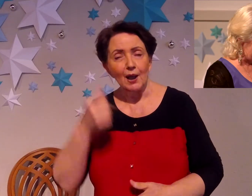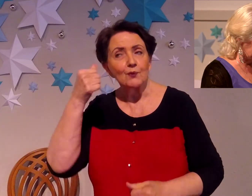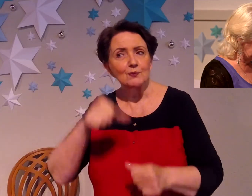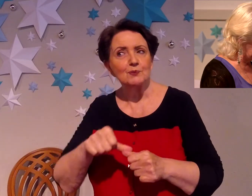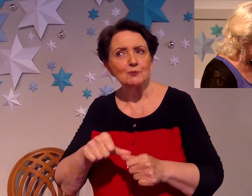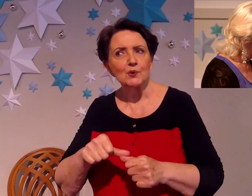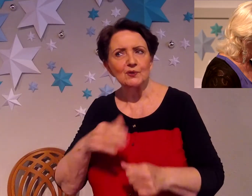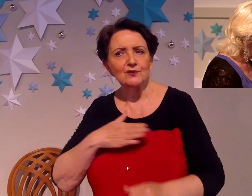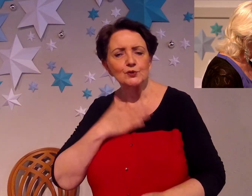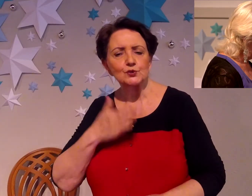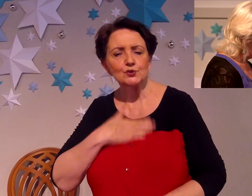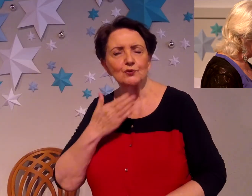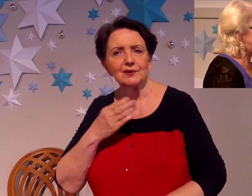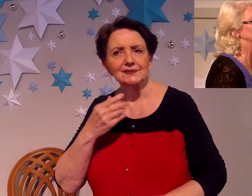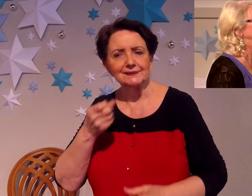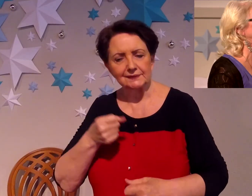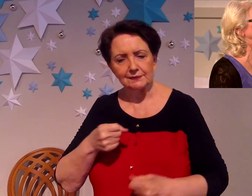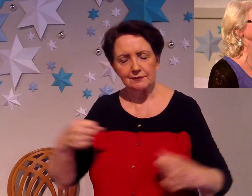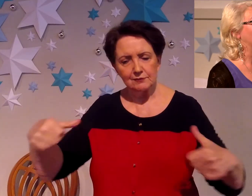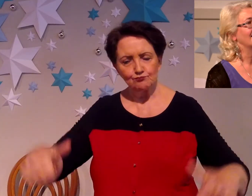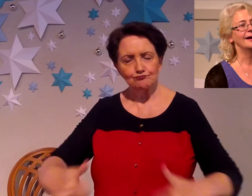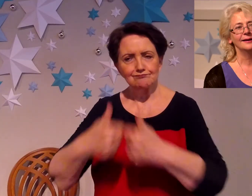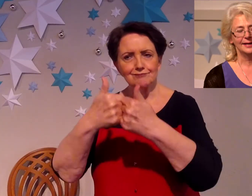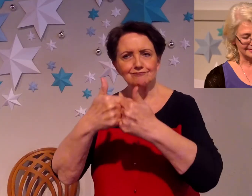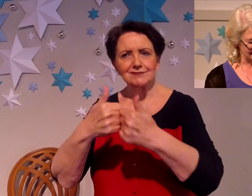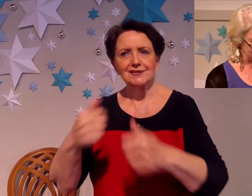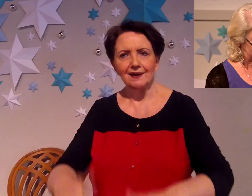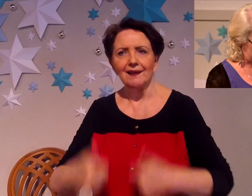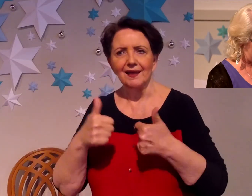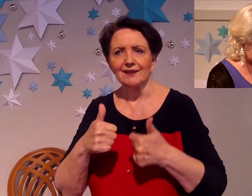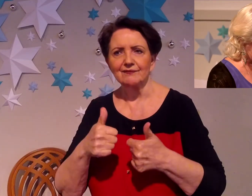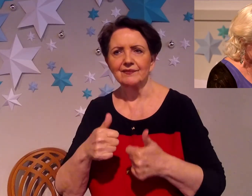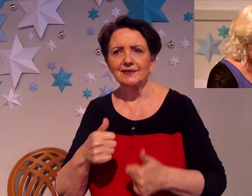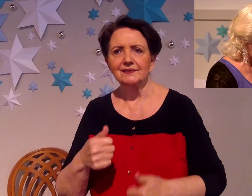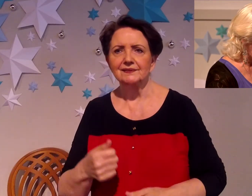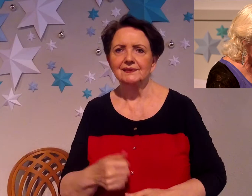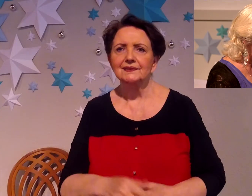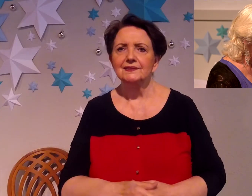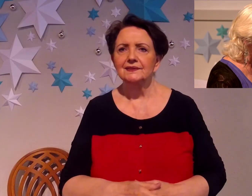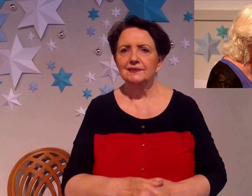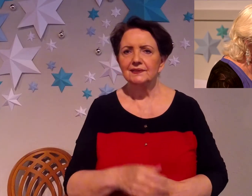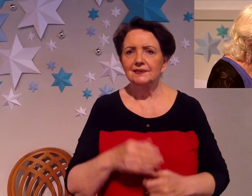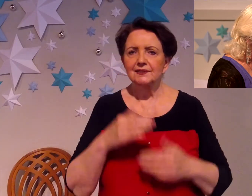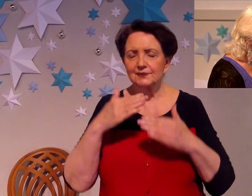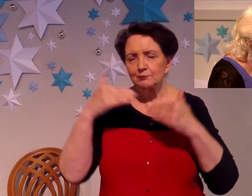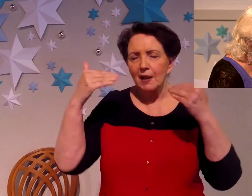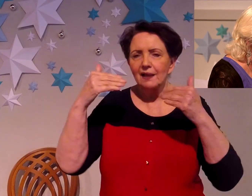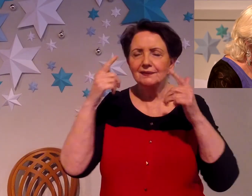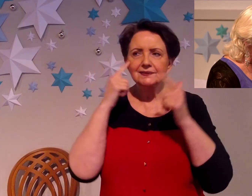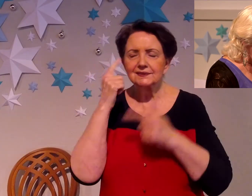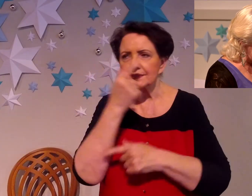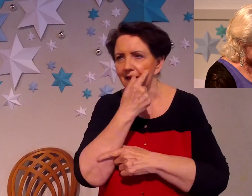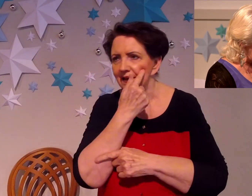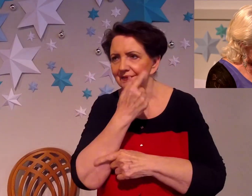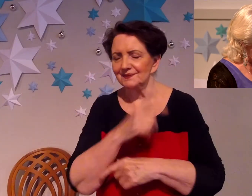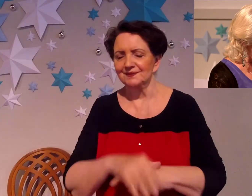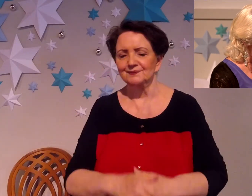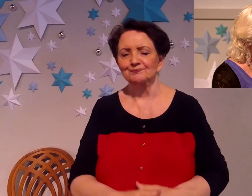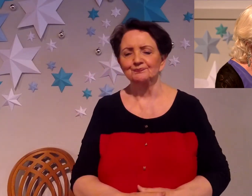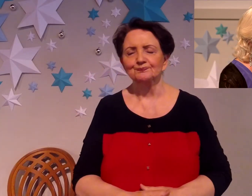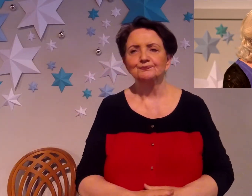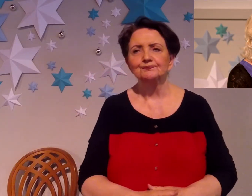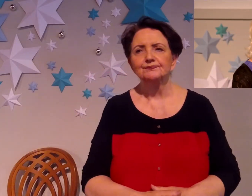toasted life and the twinkle in his eye as he said l'chaim. It always